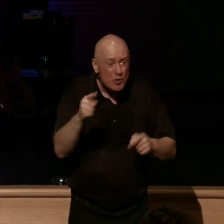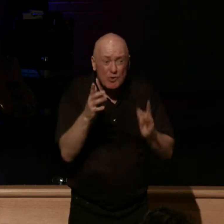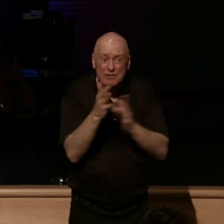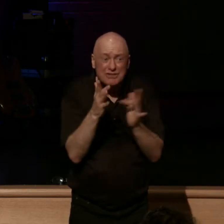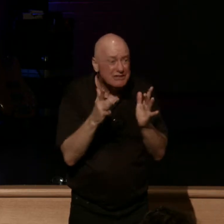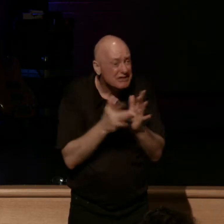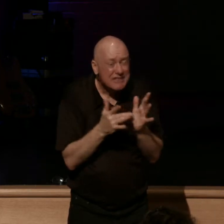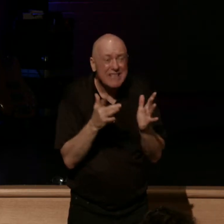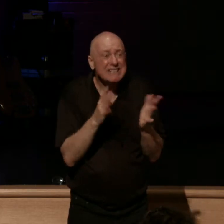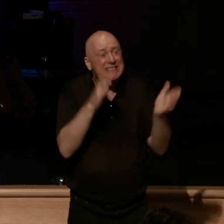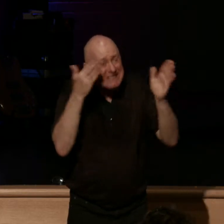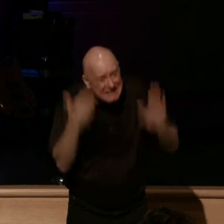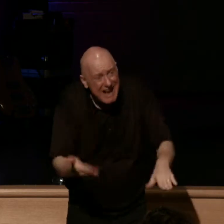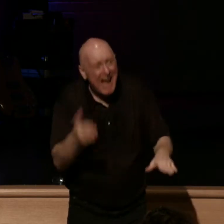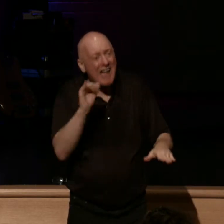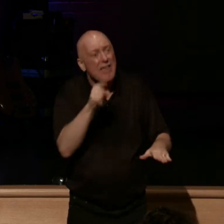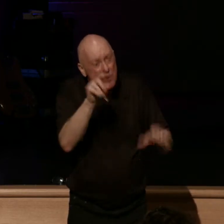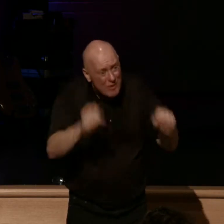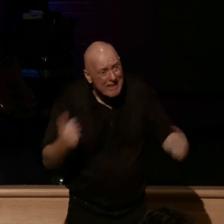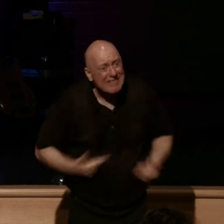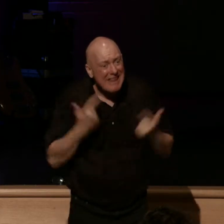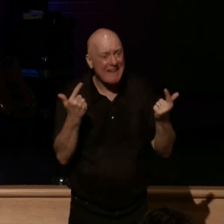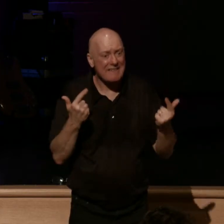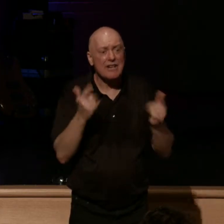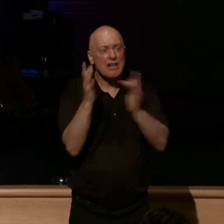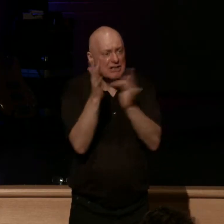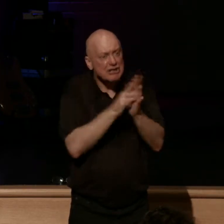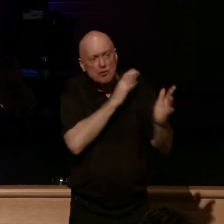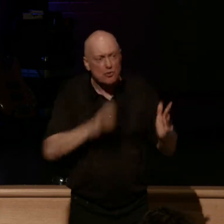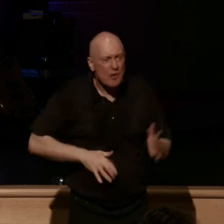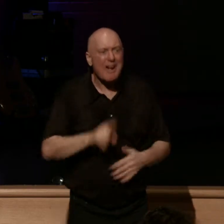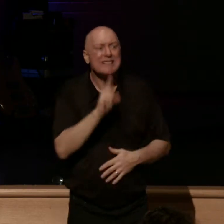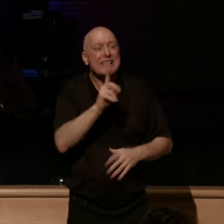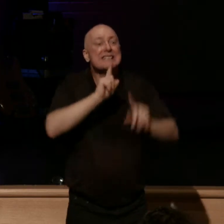is the one who died that you might live. Jesus Christ